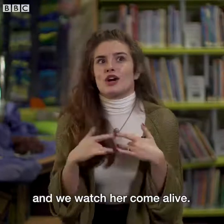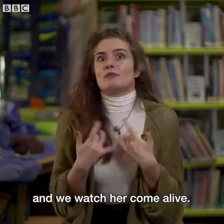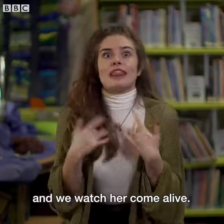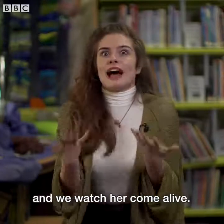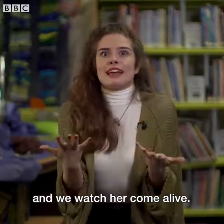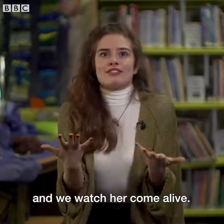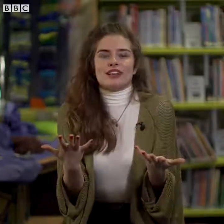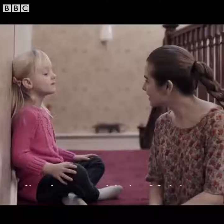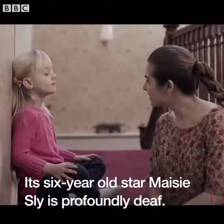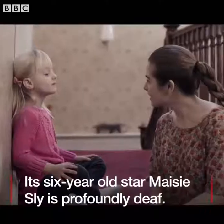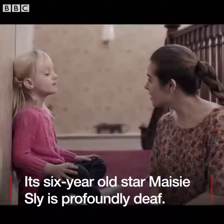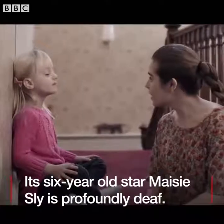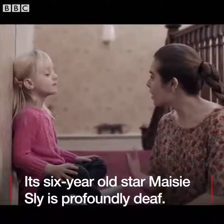come alive.